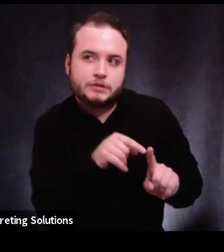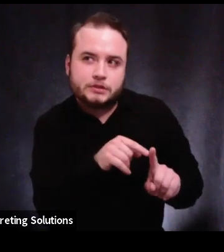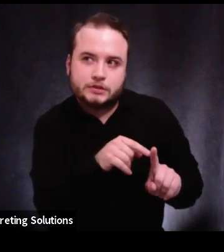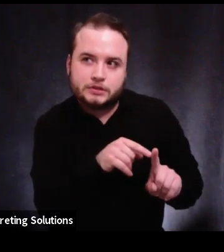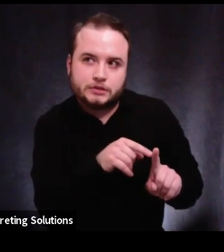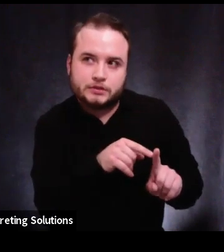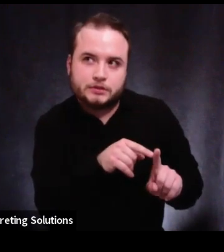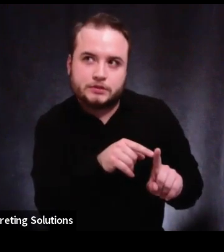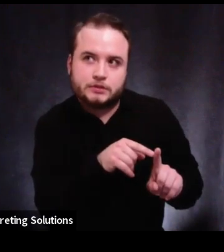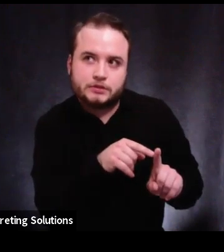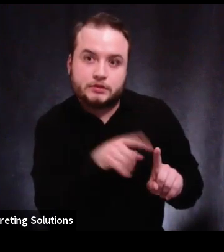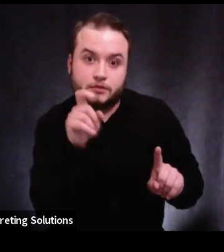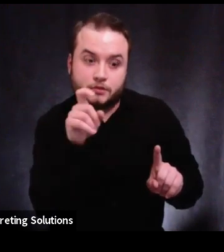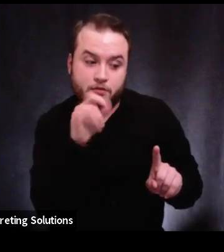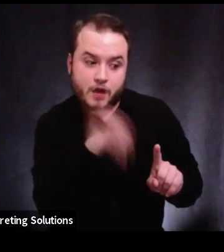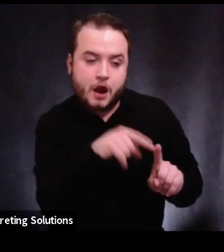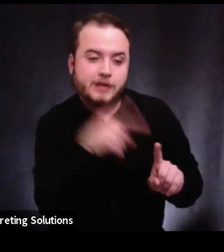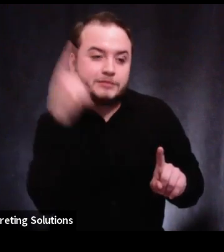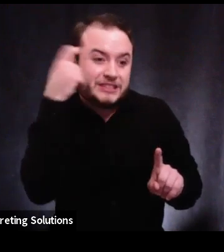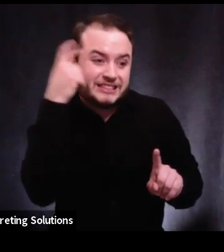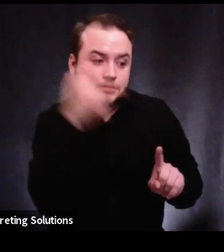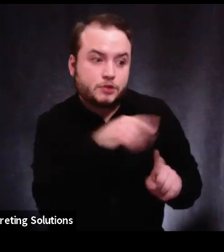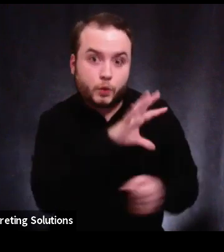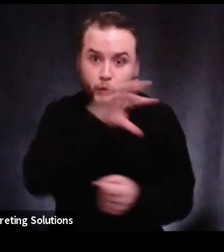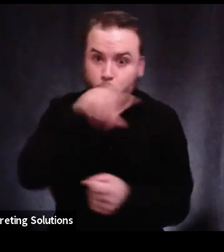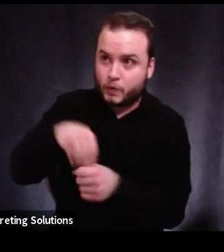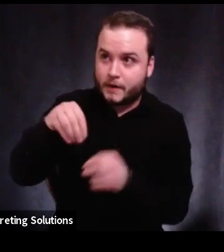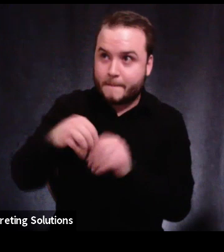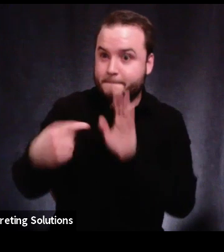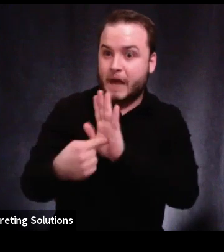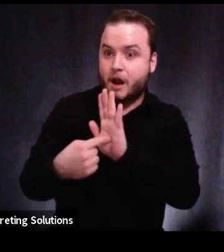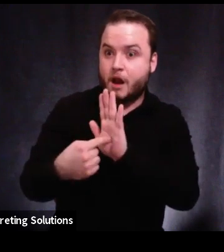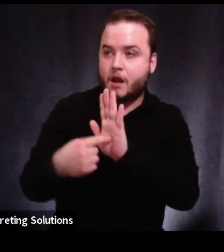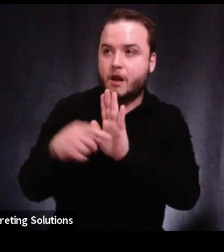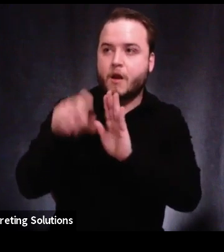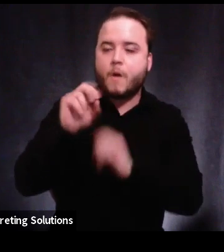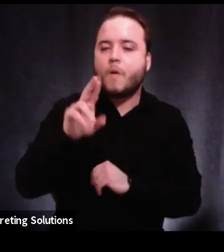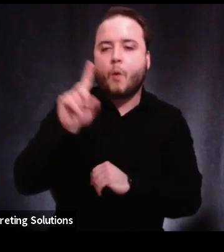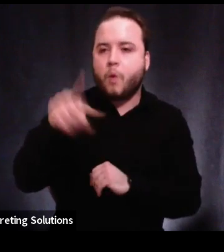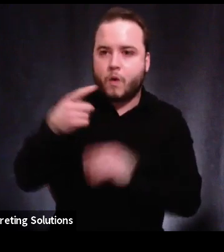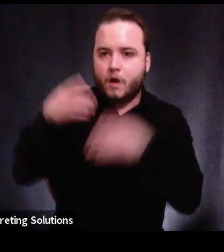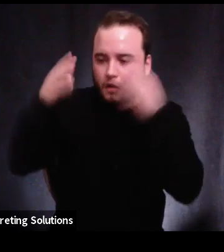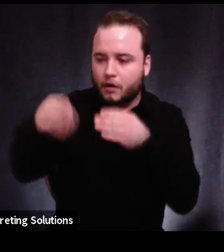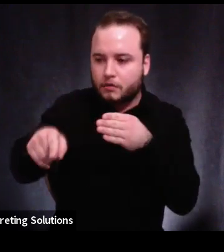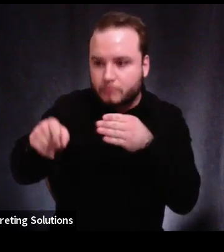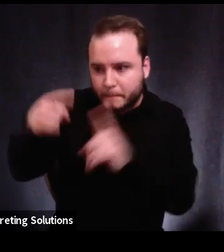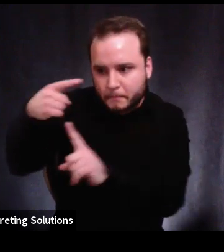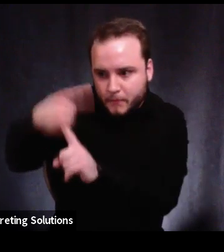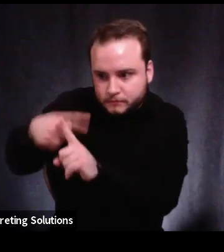or is this based solely upon the number of confirmed COVID-19 deaths that have been so far?